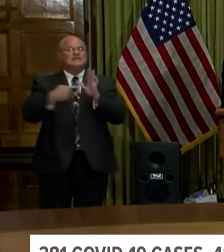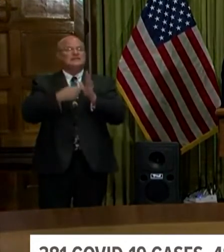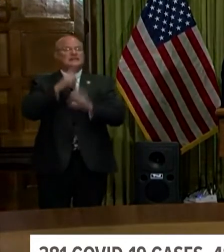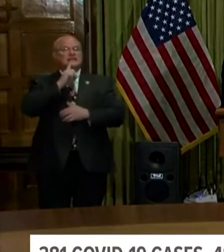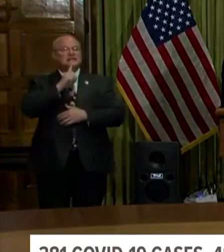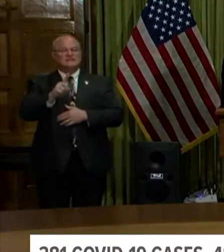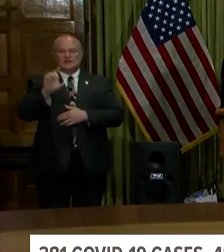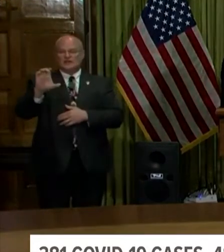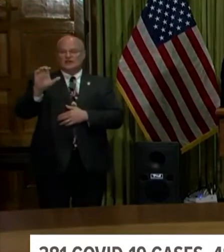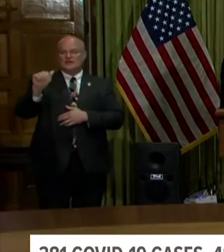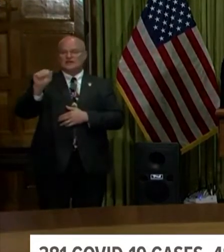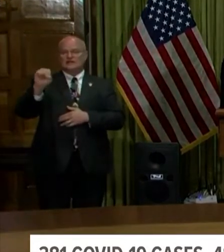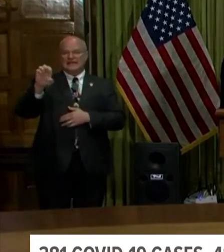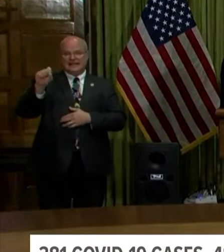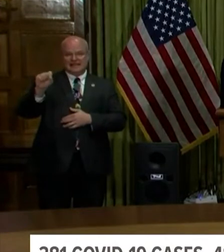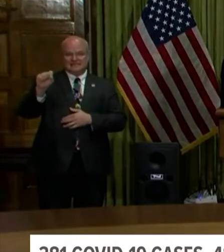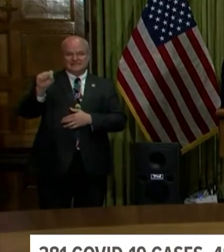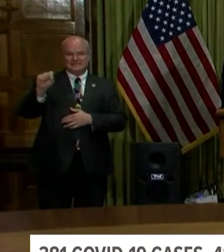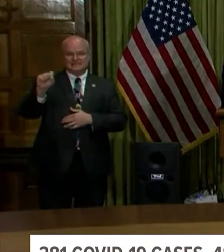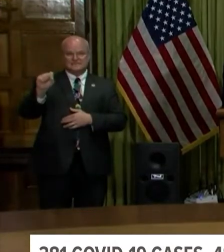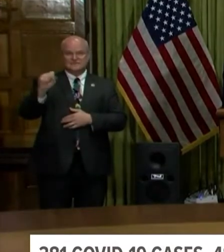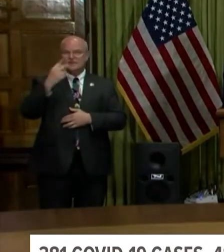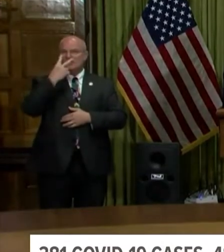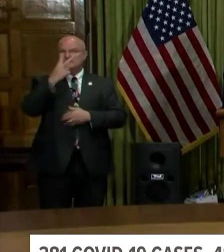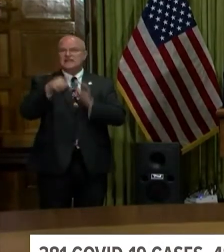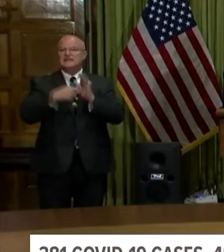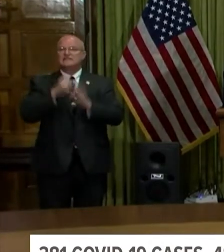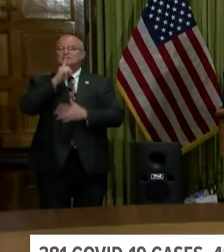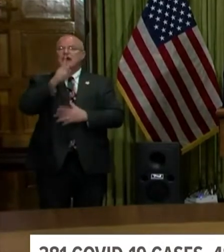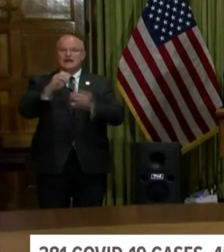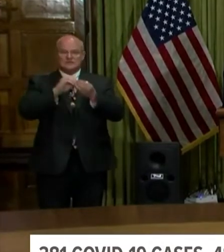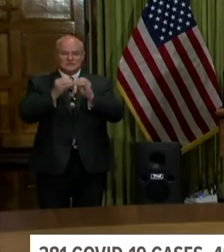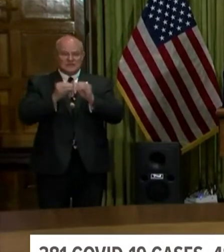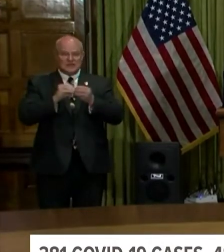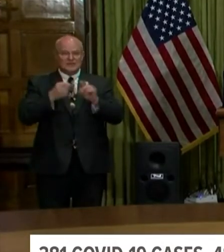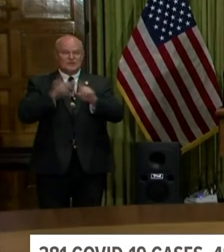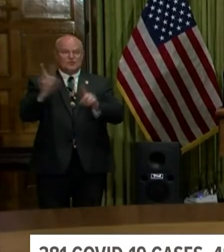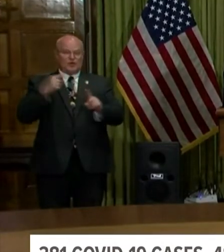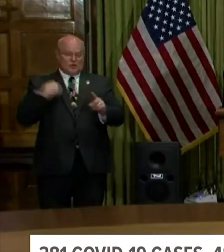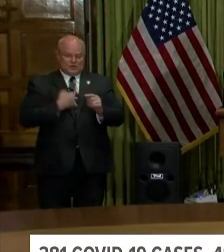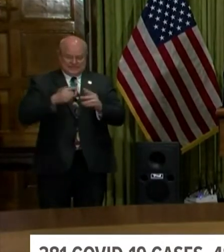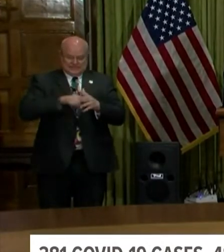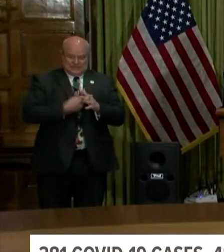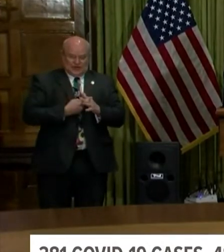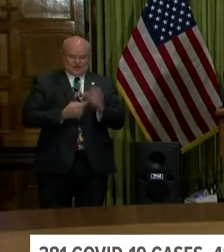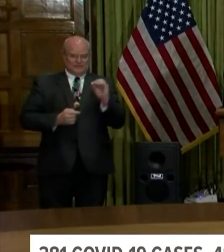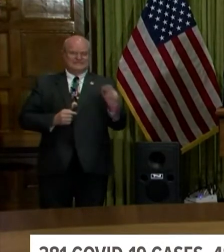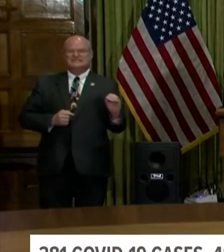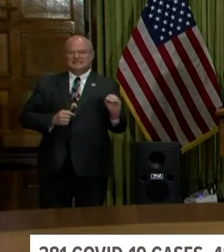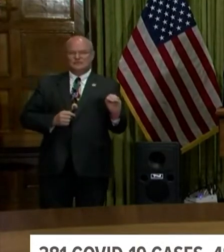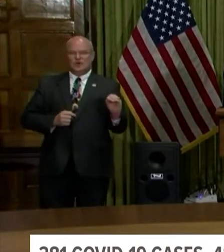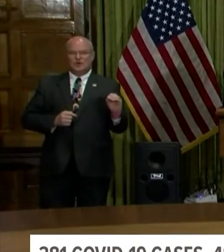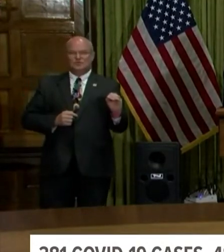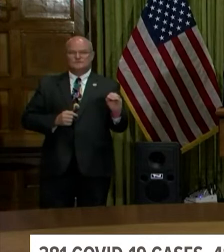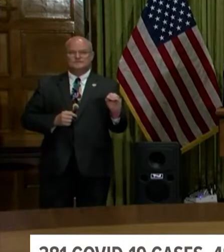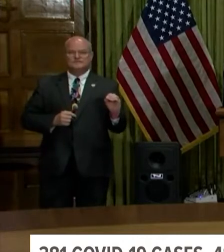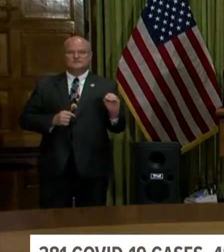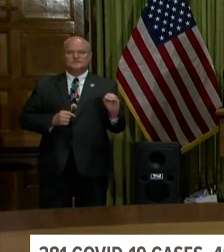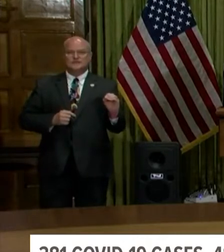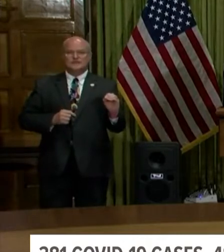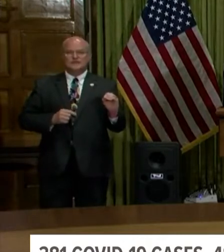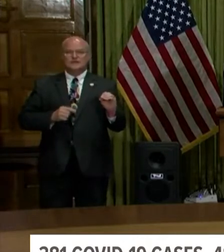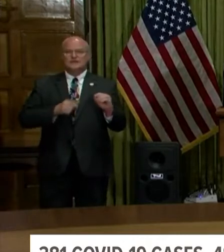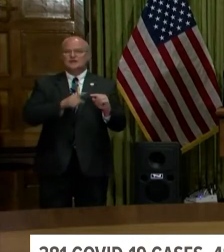are cases. And you can see that these are actual numbers from where we started with 0 on the cases